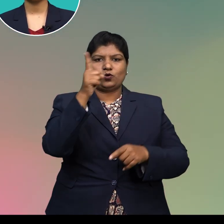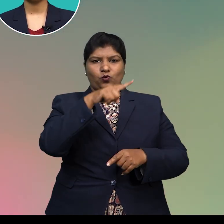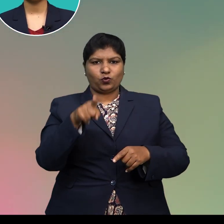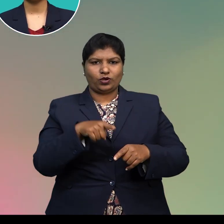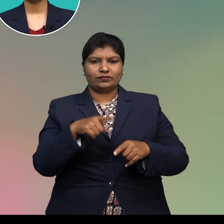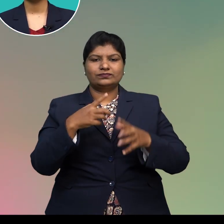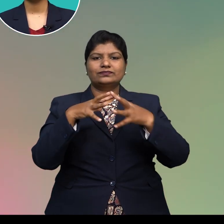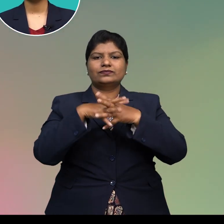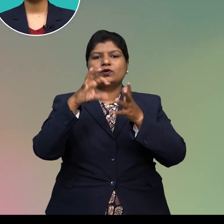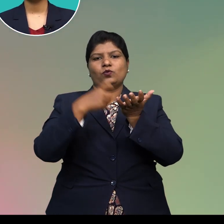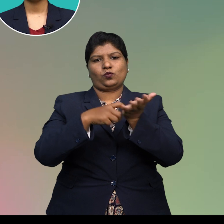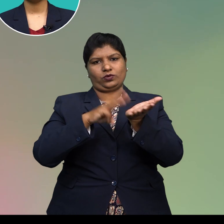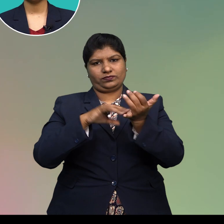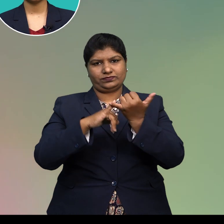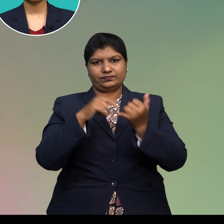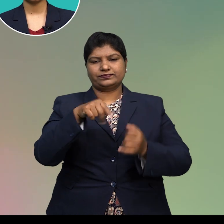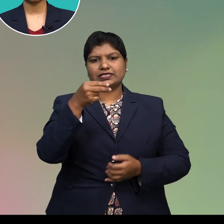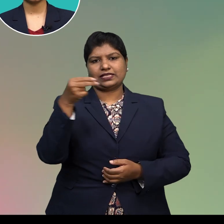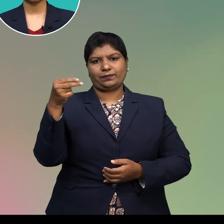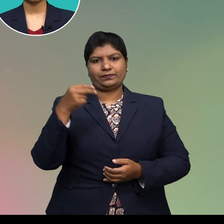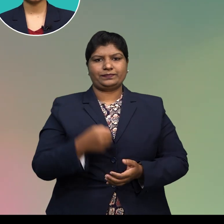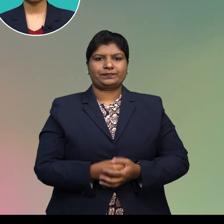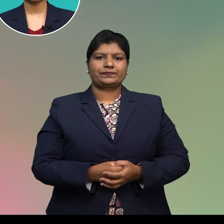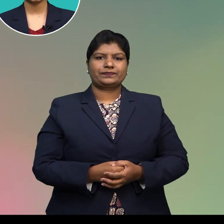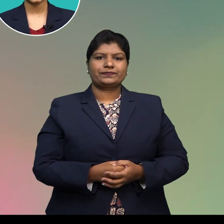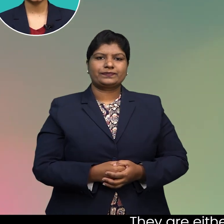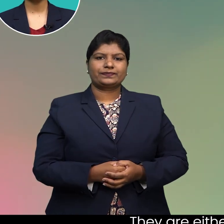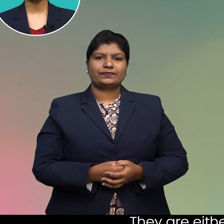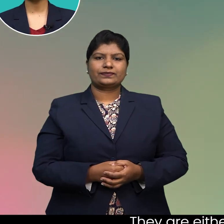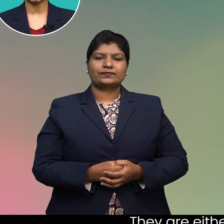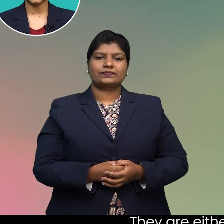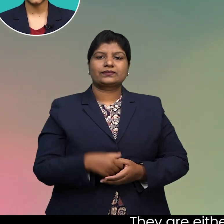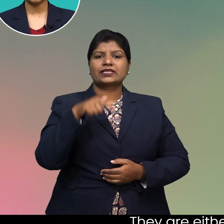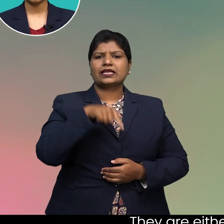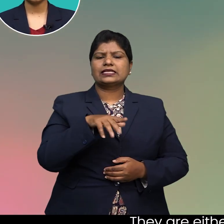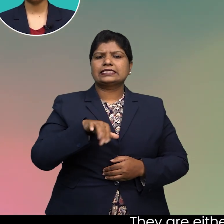Some live in colonies, like the corals.